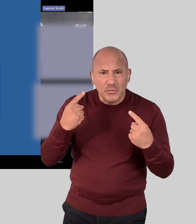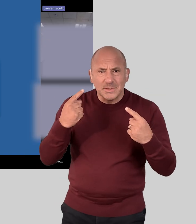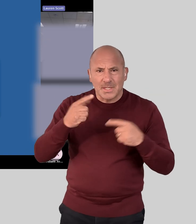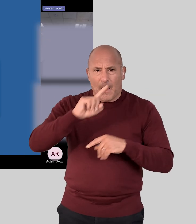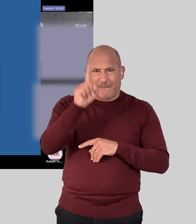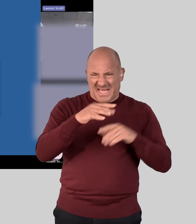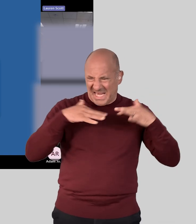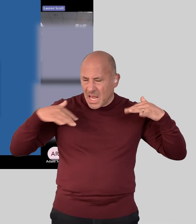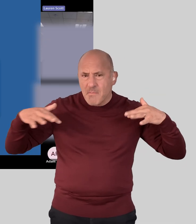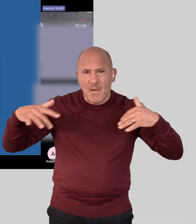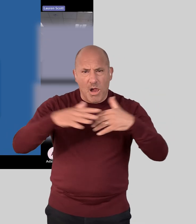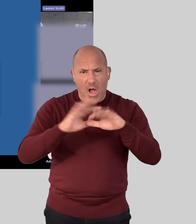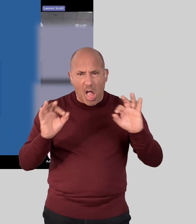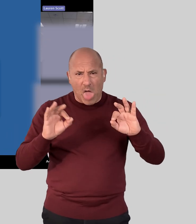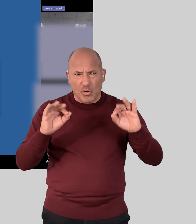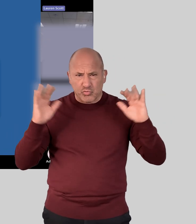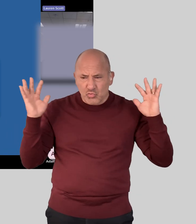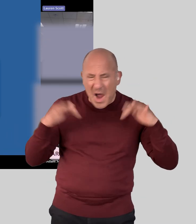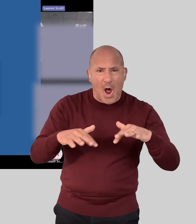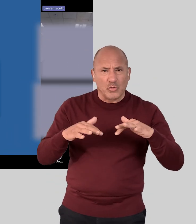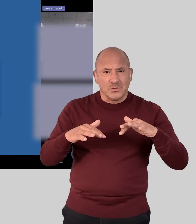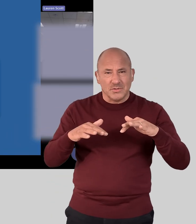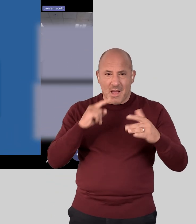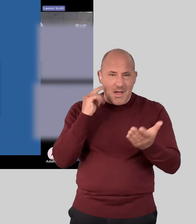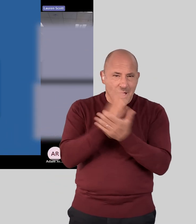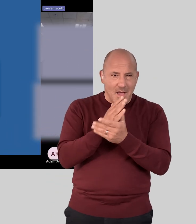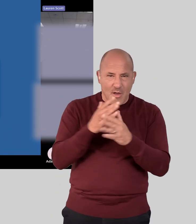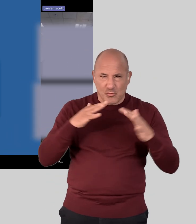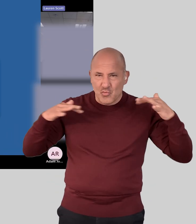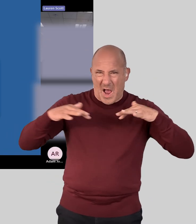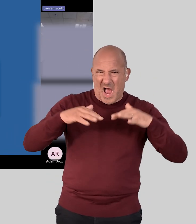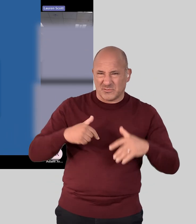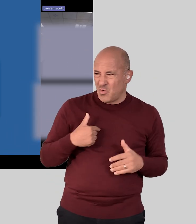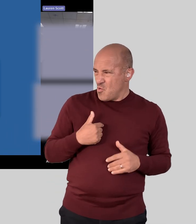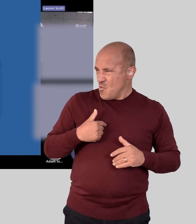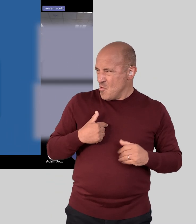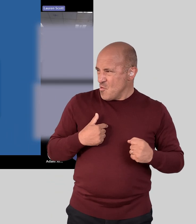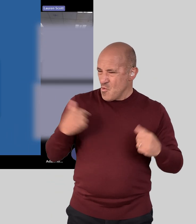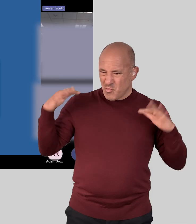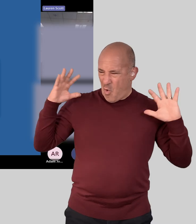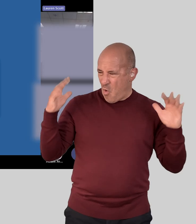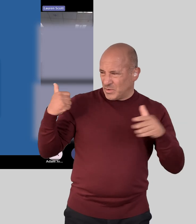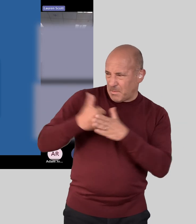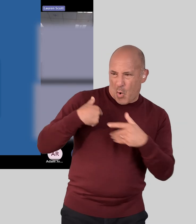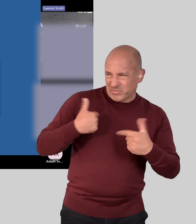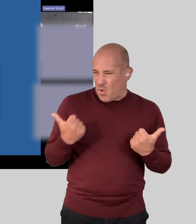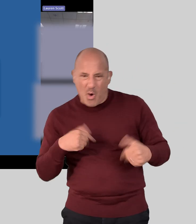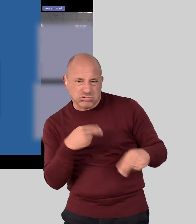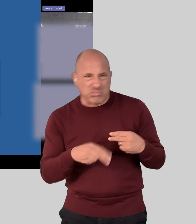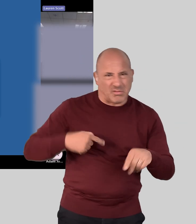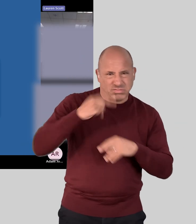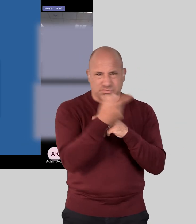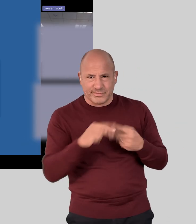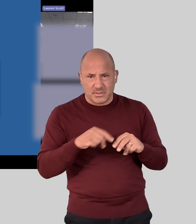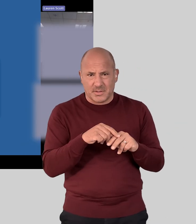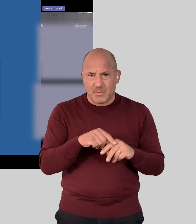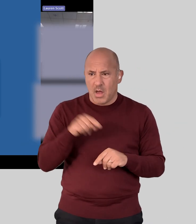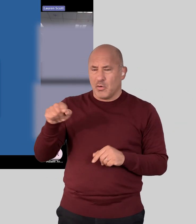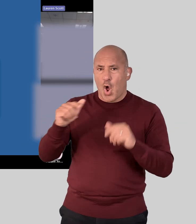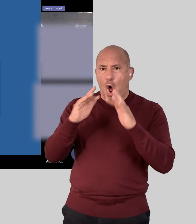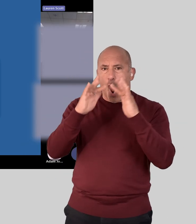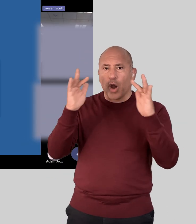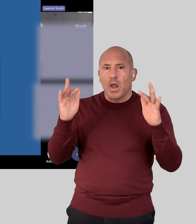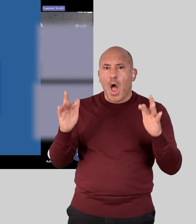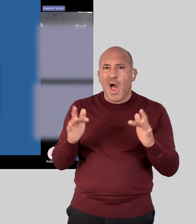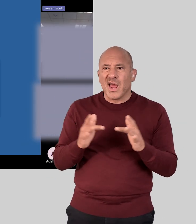loud. And the audience and the crowd has like a real impact on the energy of the space in battles